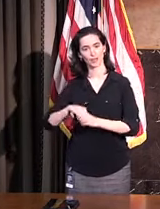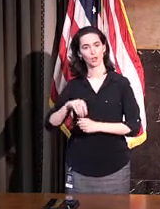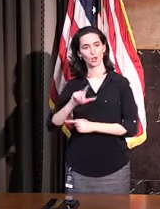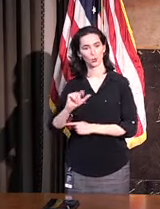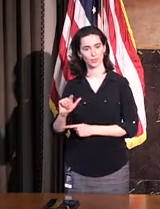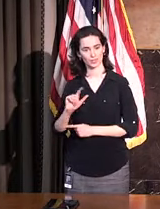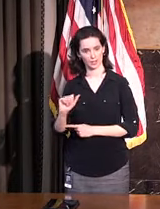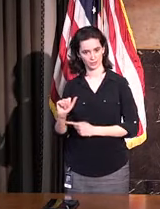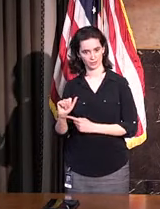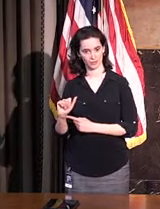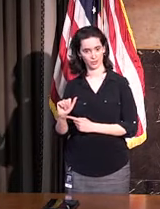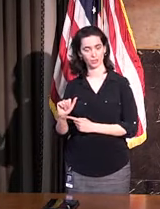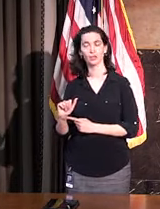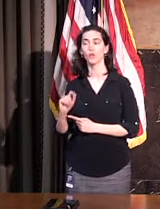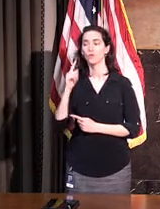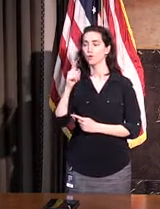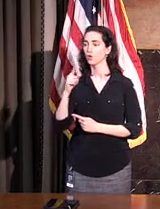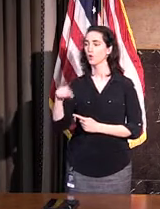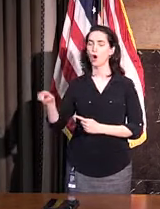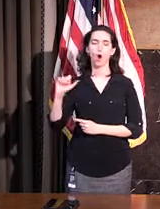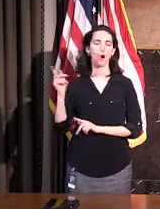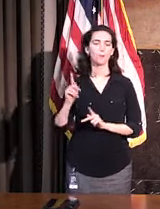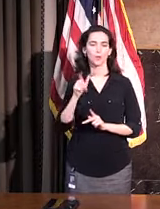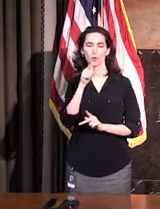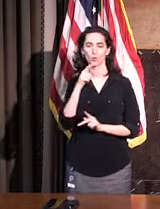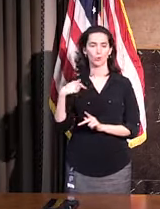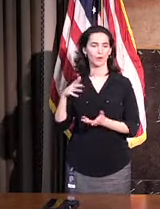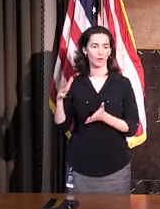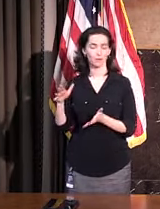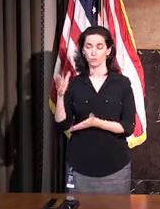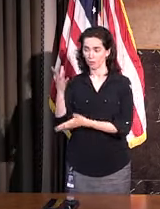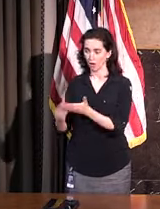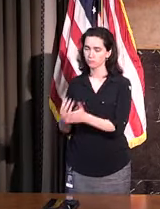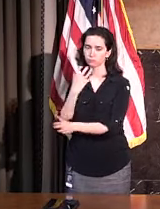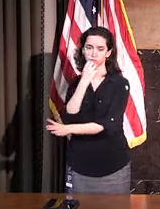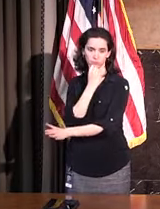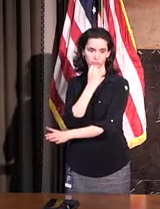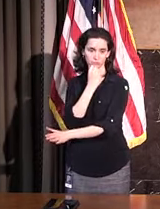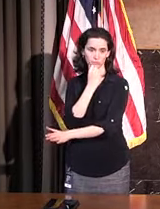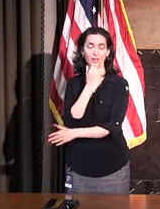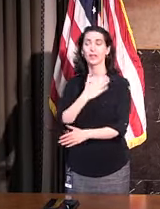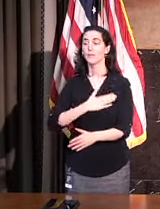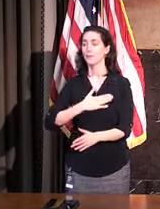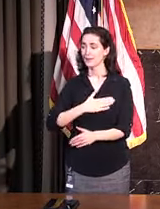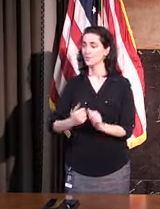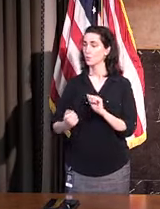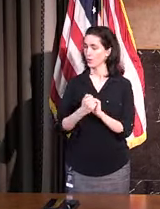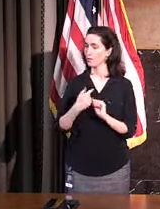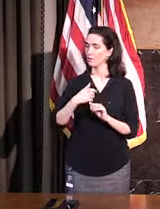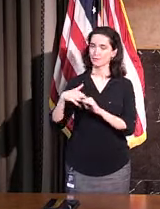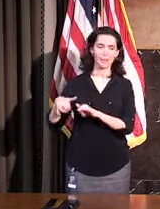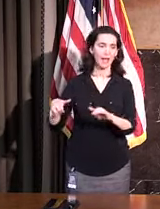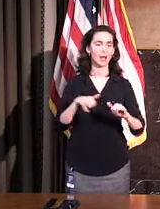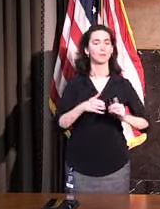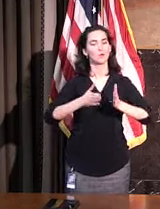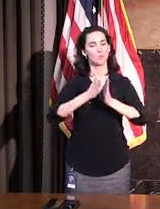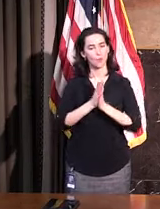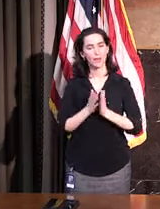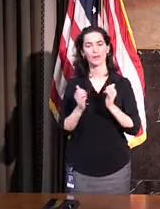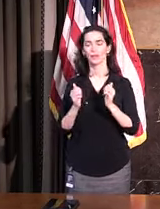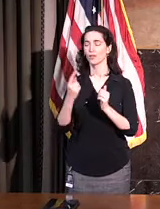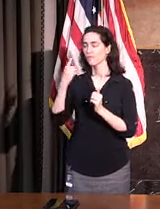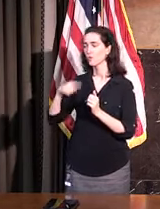Louisiana for those that we've lost. And I do encourage everyone to join me in praying for the family and friends